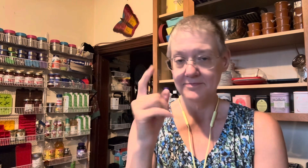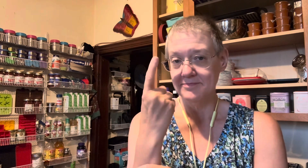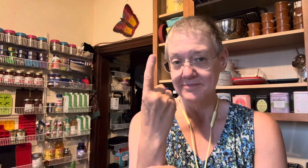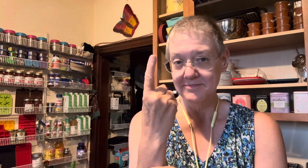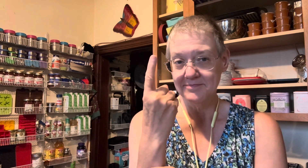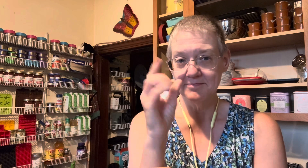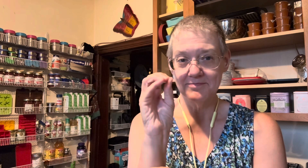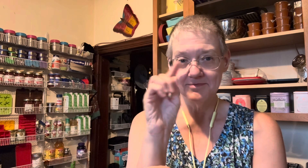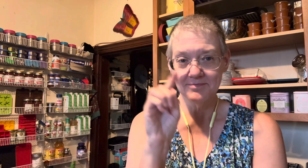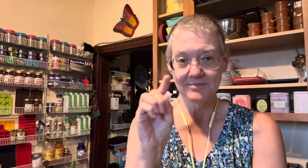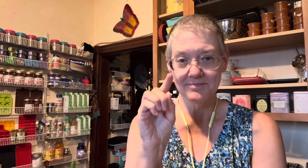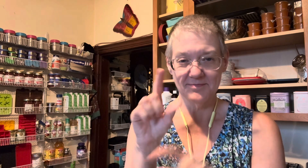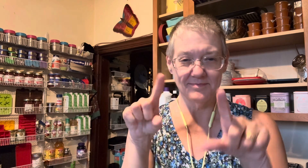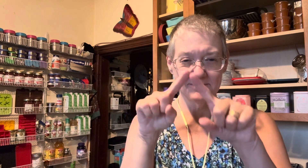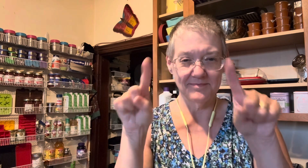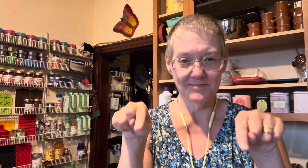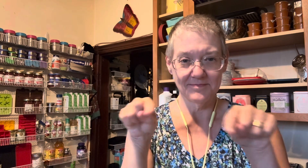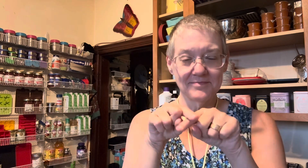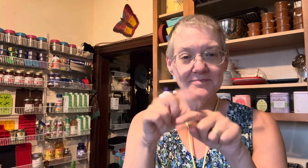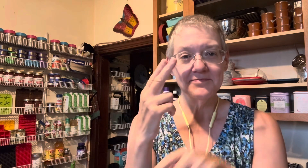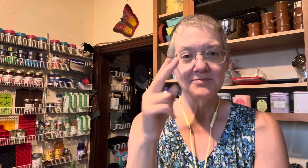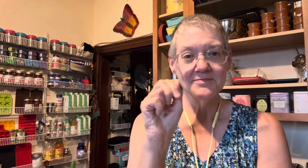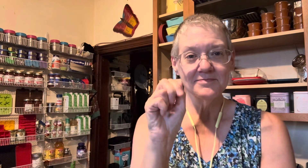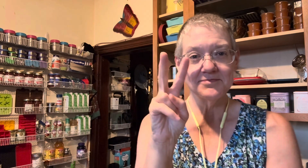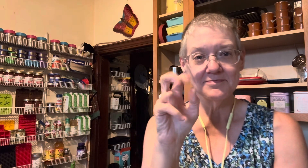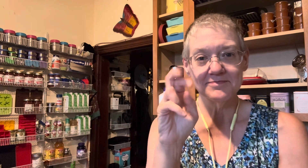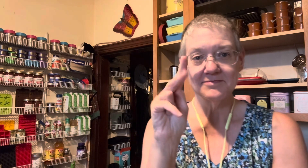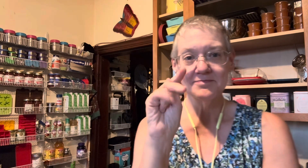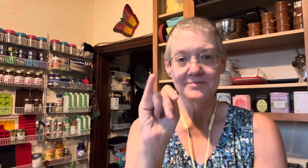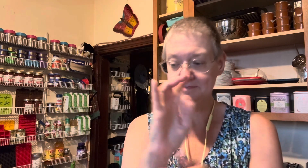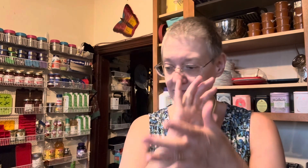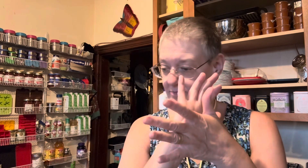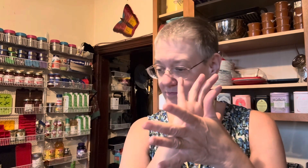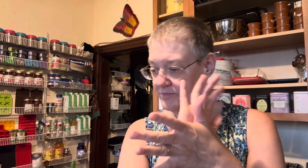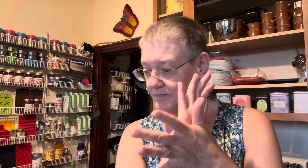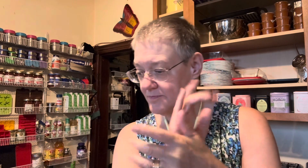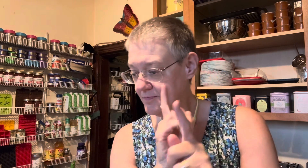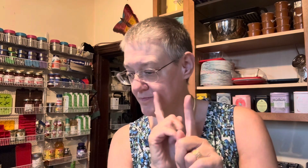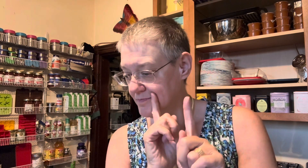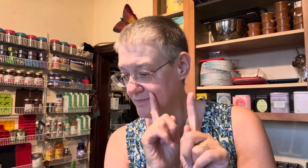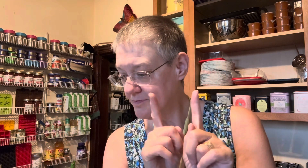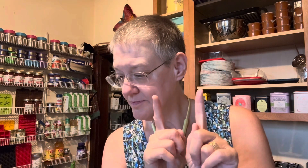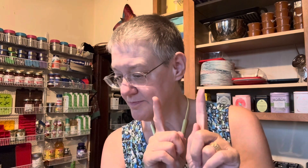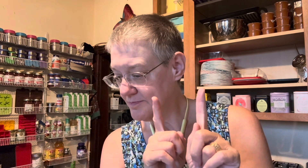carbs in that. And 1 square of Havarti cheese.